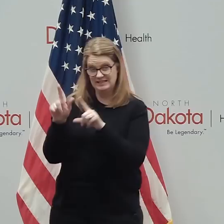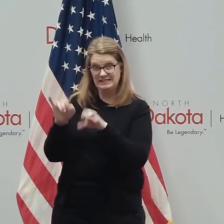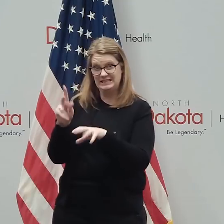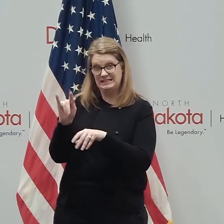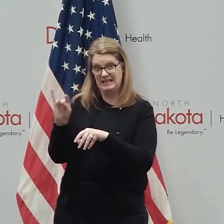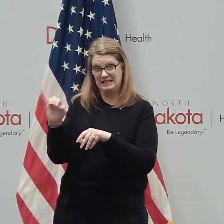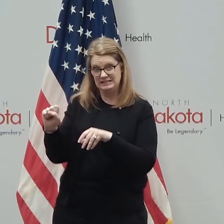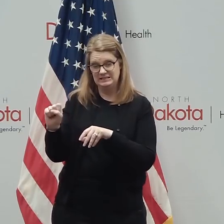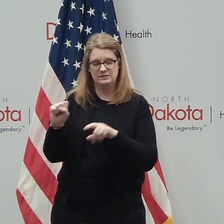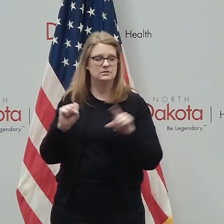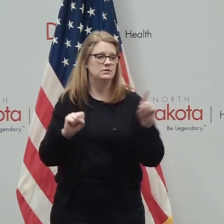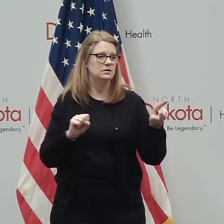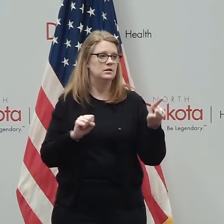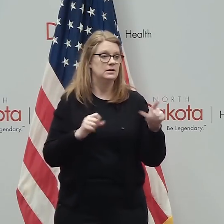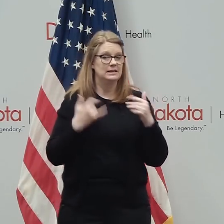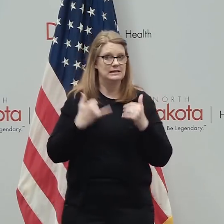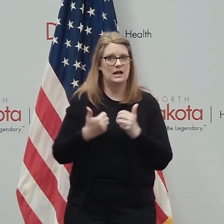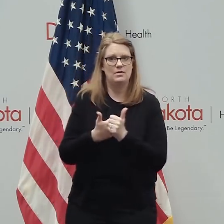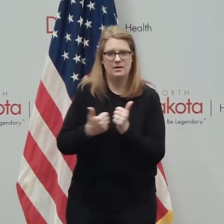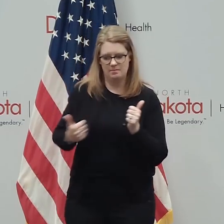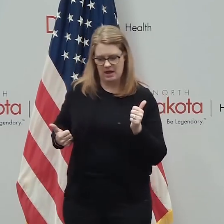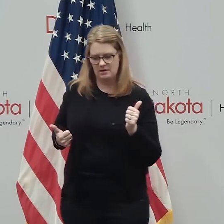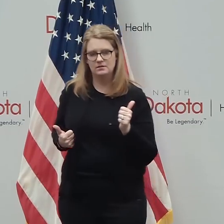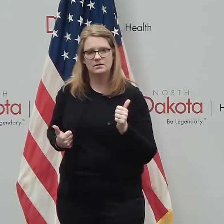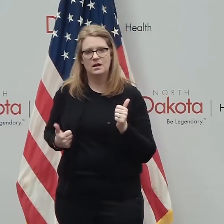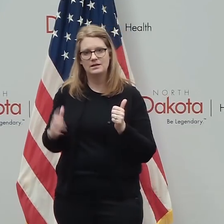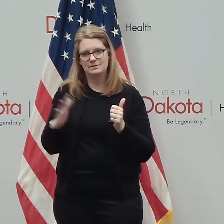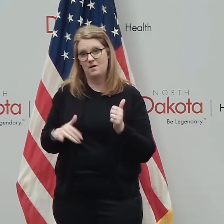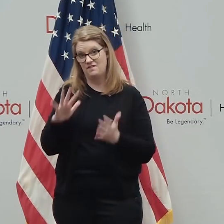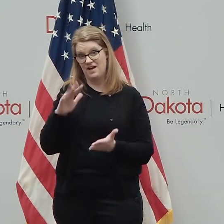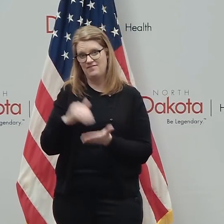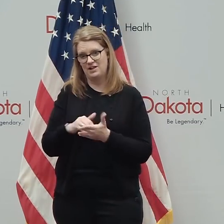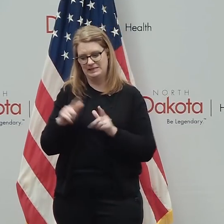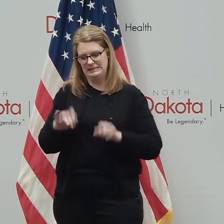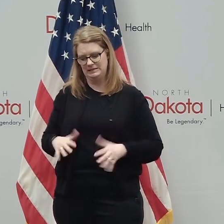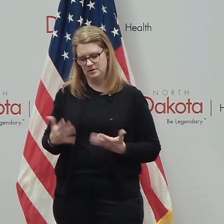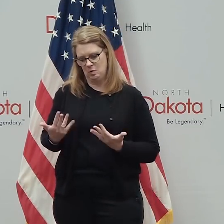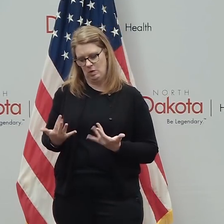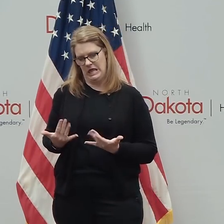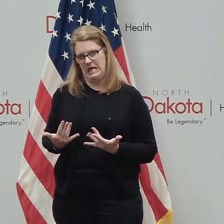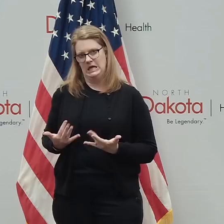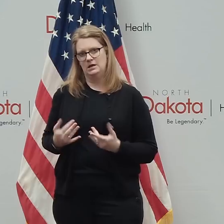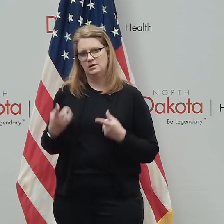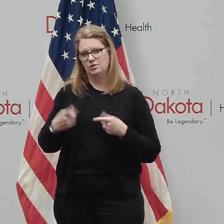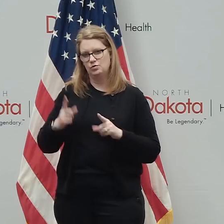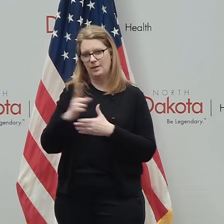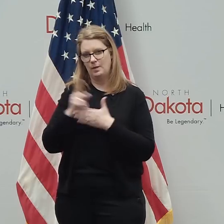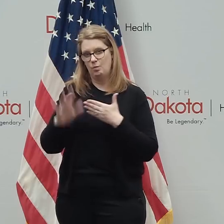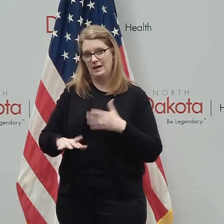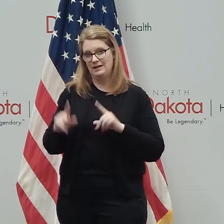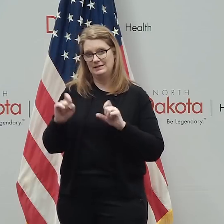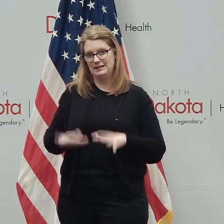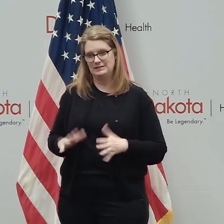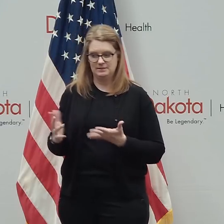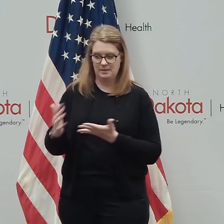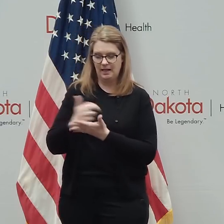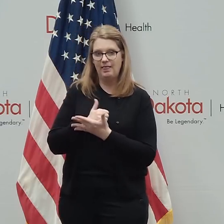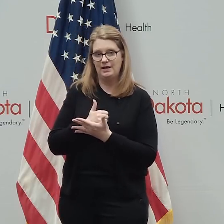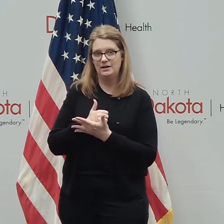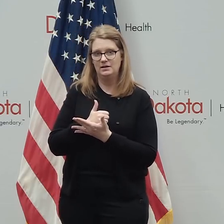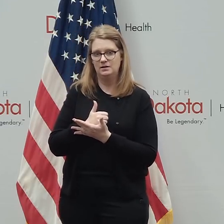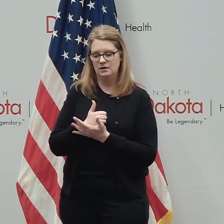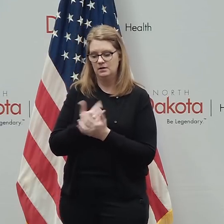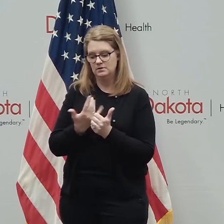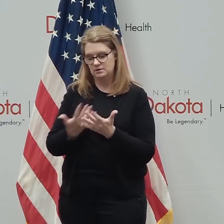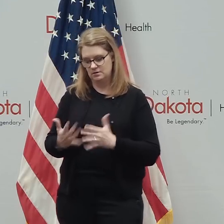we estimate that I think the backlog right now is close to 5,000 that are stacked up from over the weekend in terms of tests that have been collected.